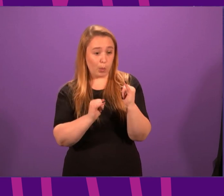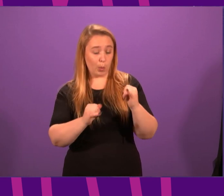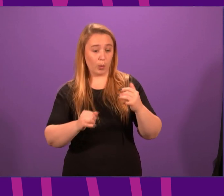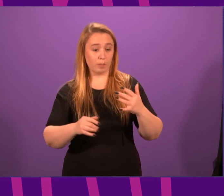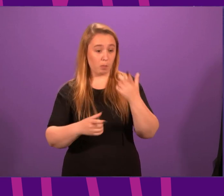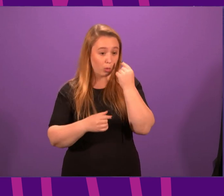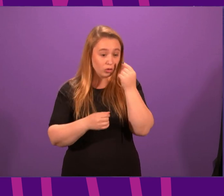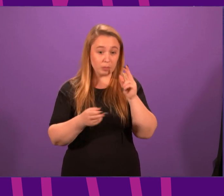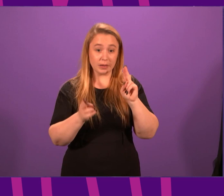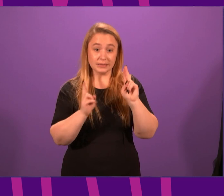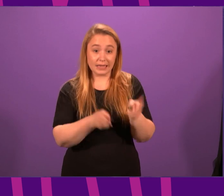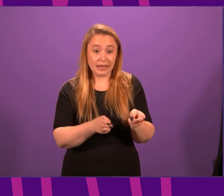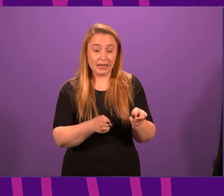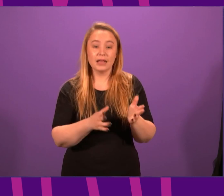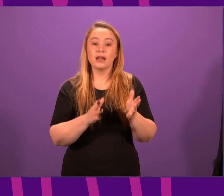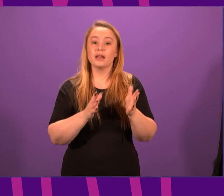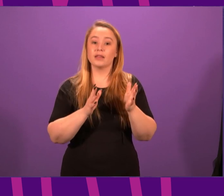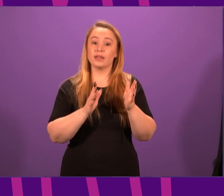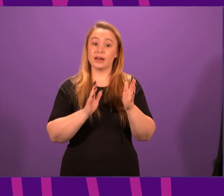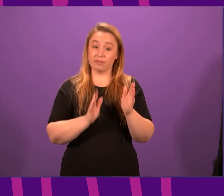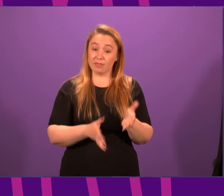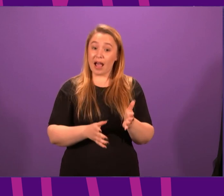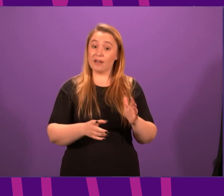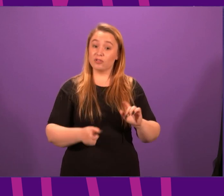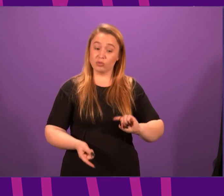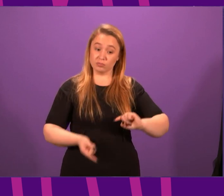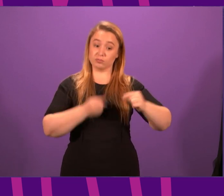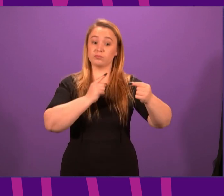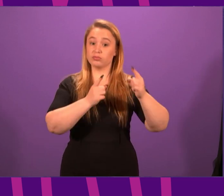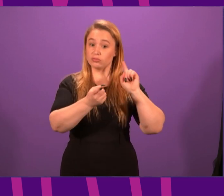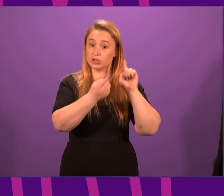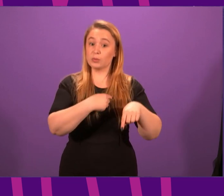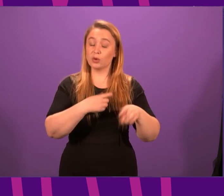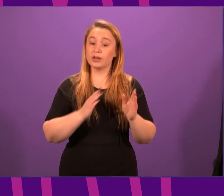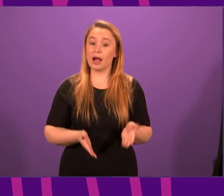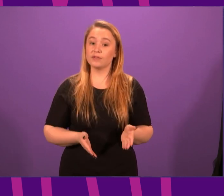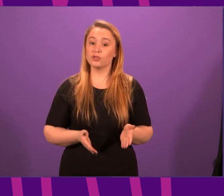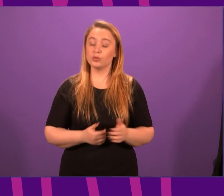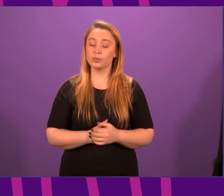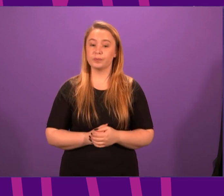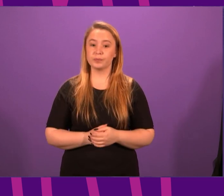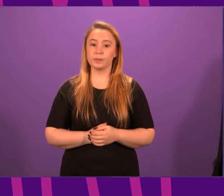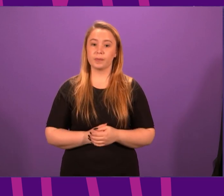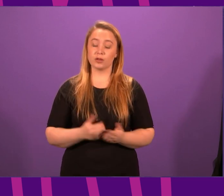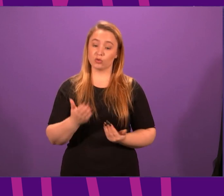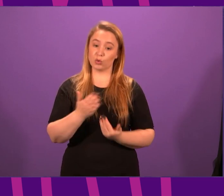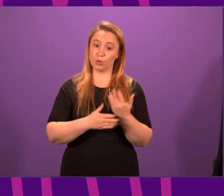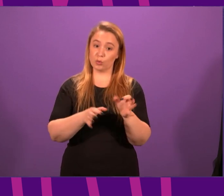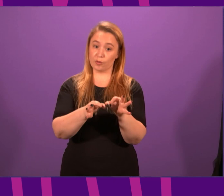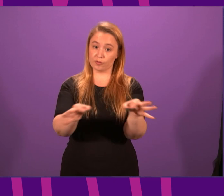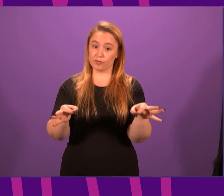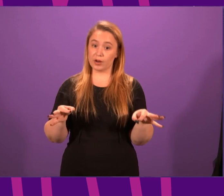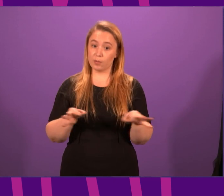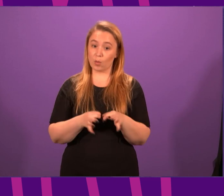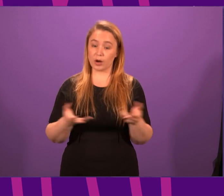is required. Scotland is not unique in this. This new strategic framework we're debating today sets out the work